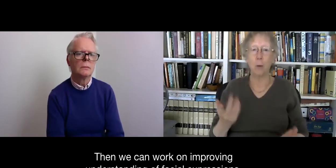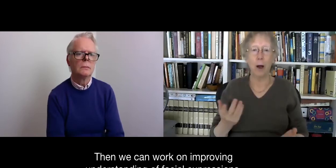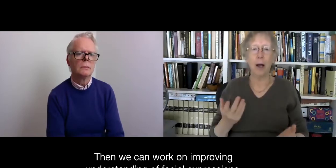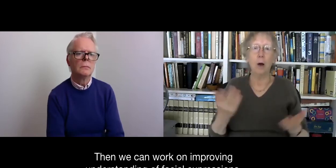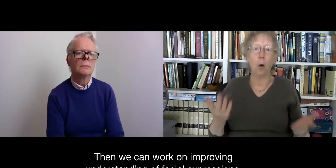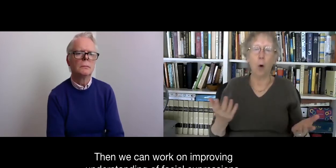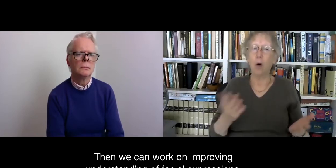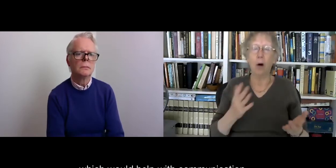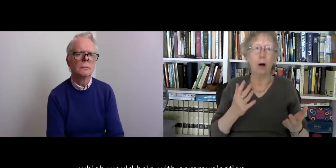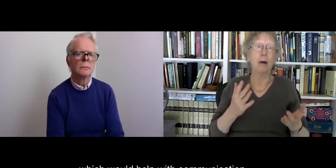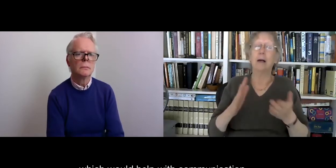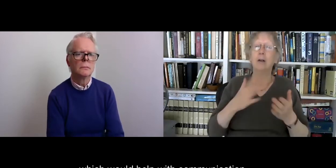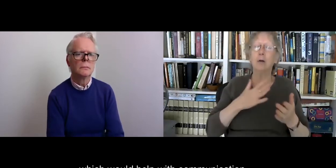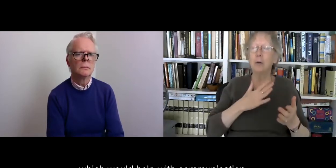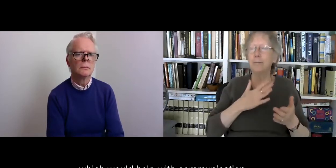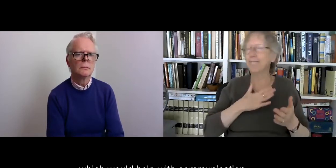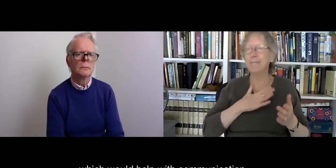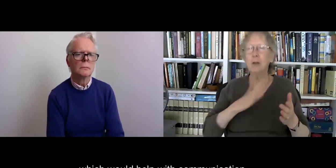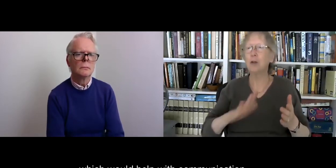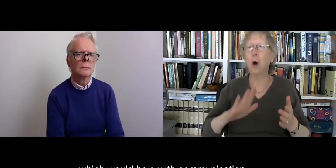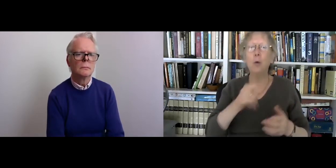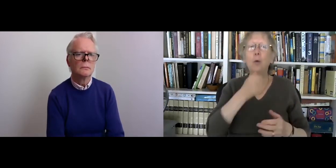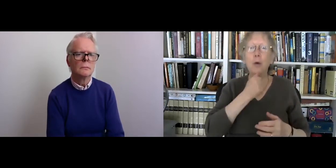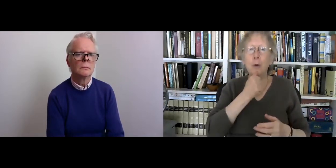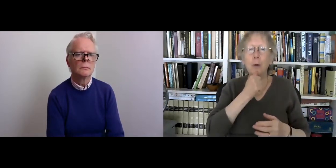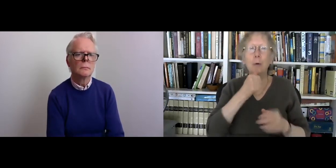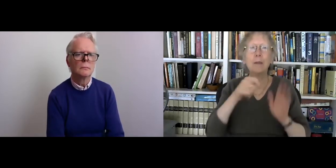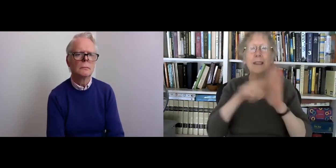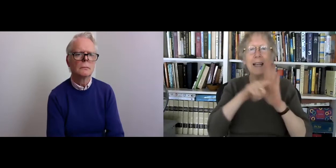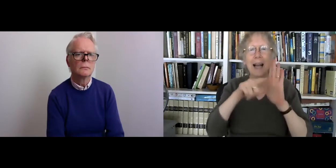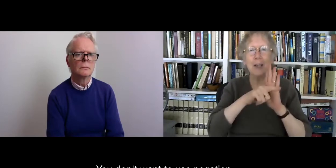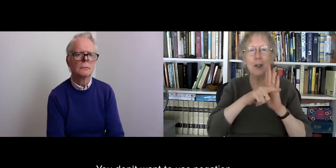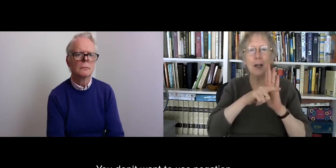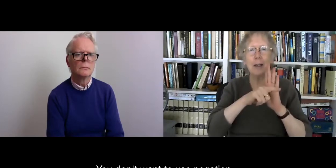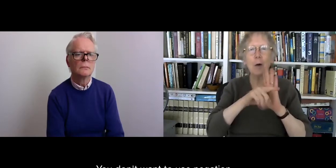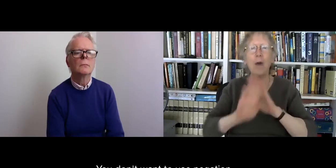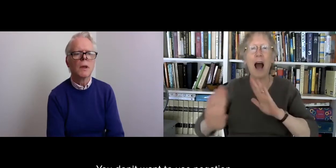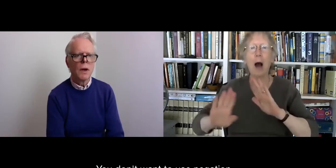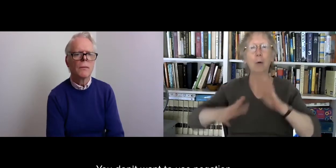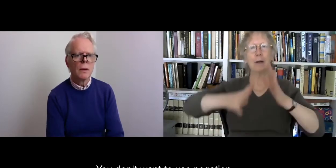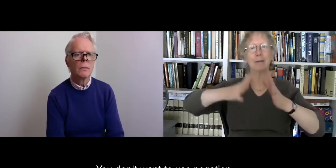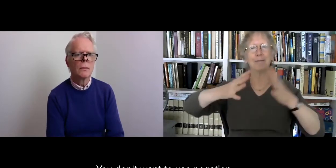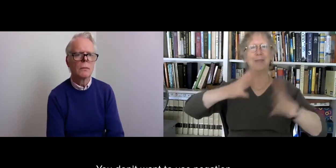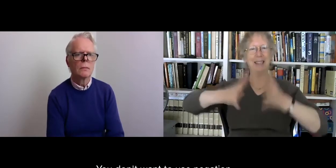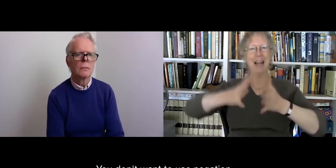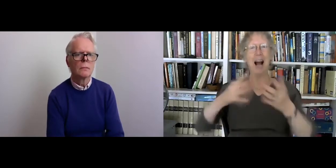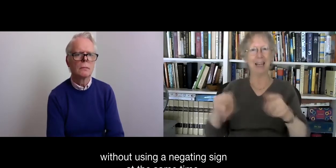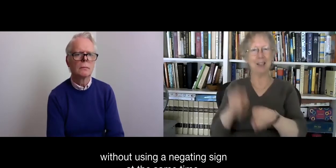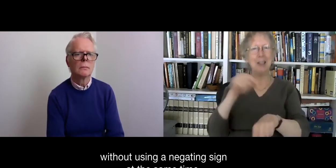of facial expressions, which would help with communication. You don't want to use negation without